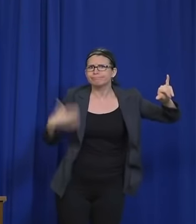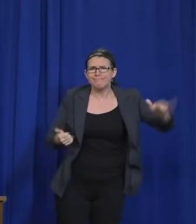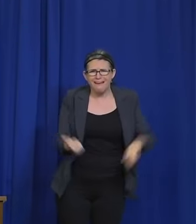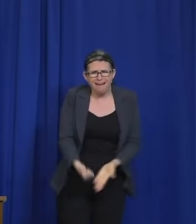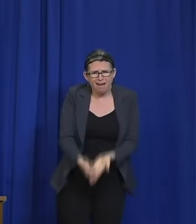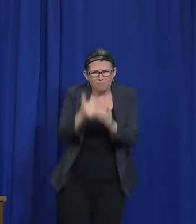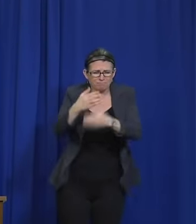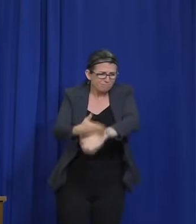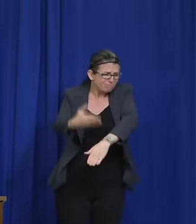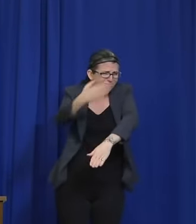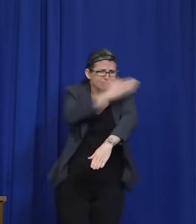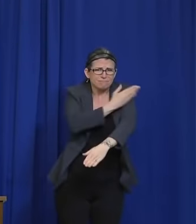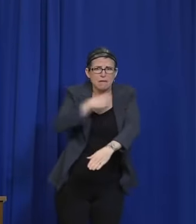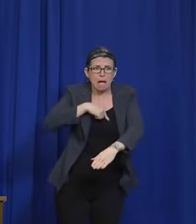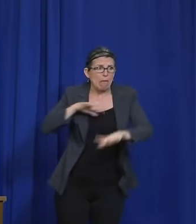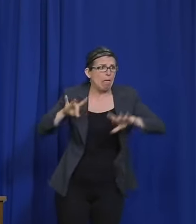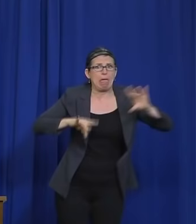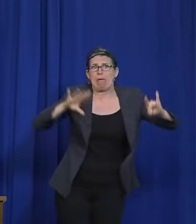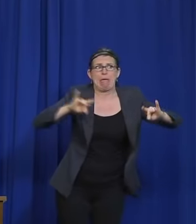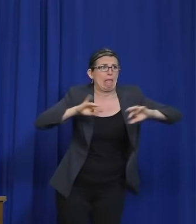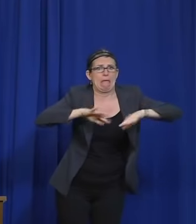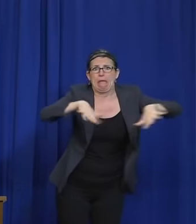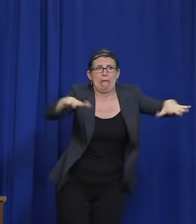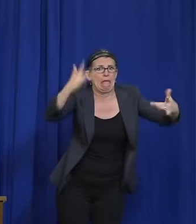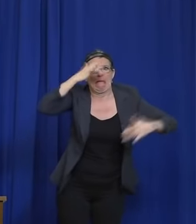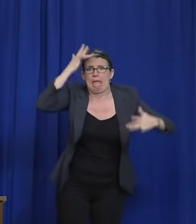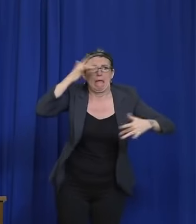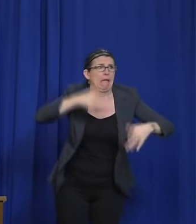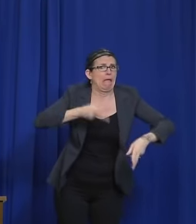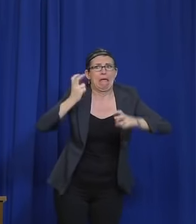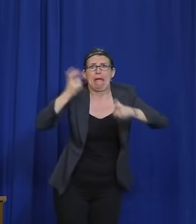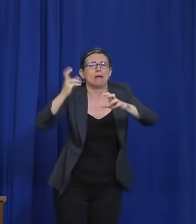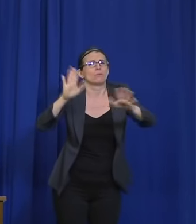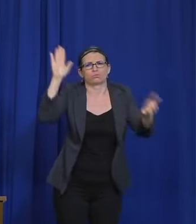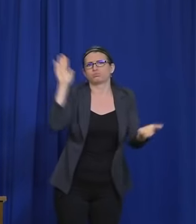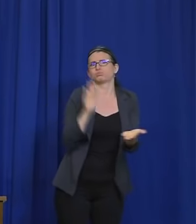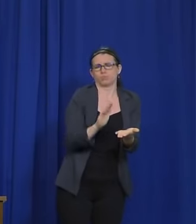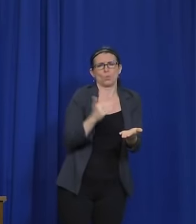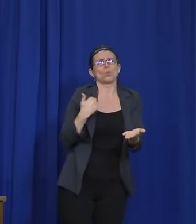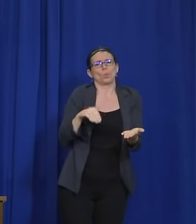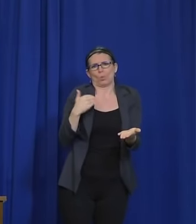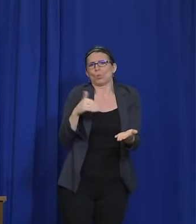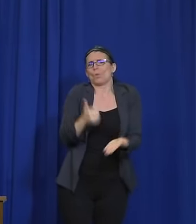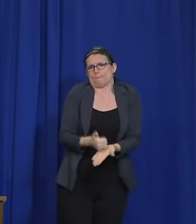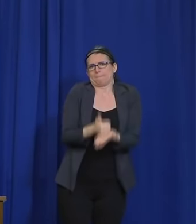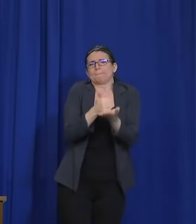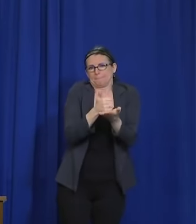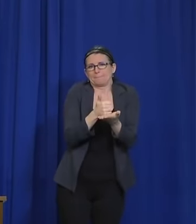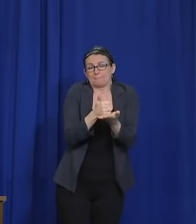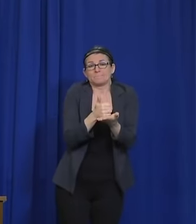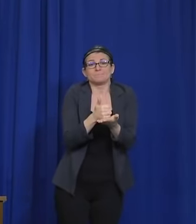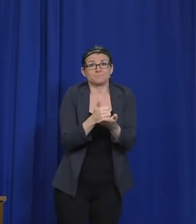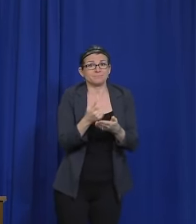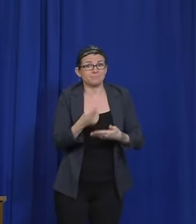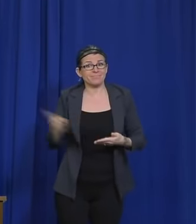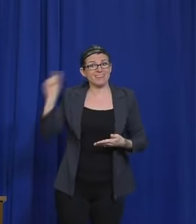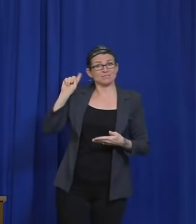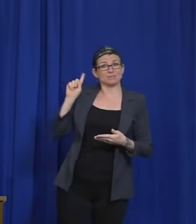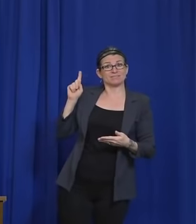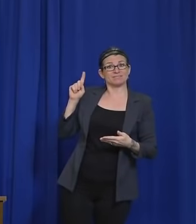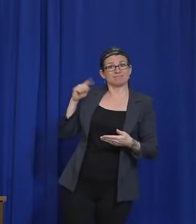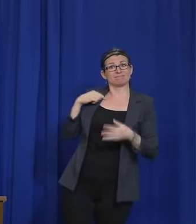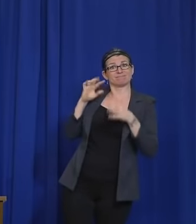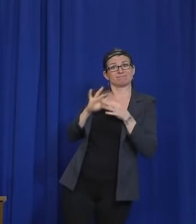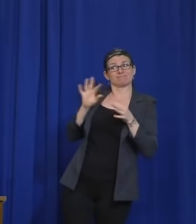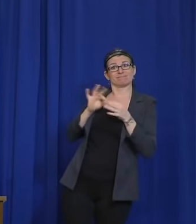the course. Last week, I also announced the four guiding principles that we'll be following when it